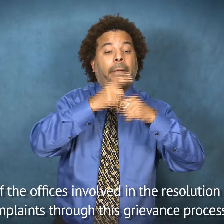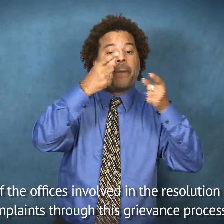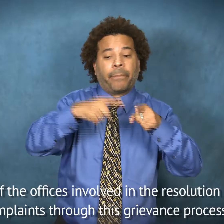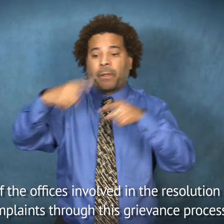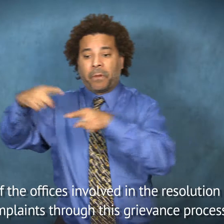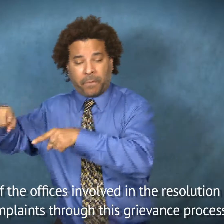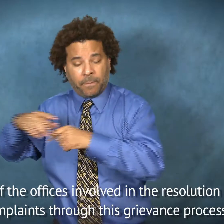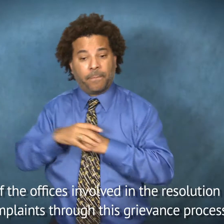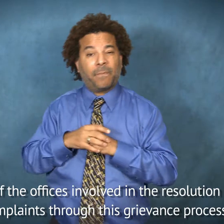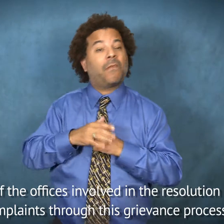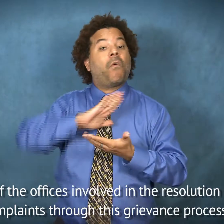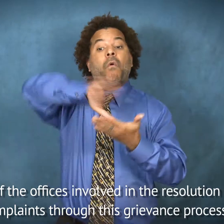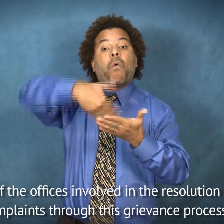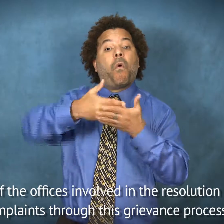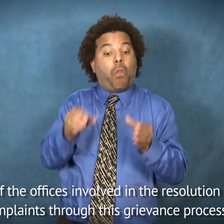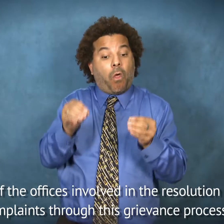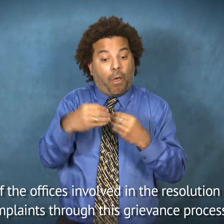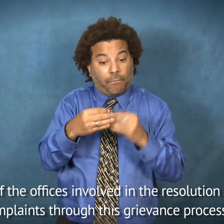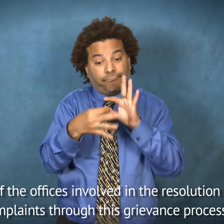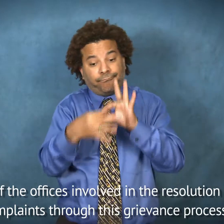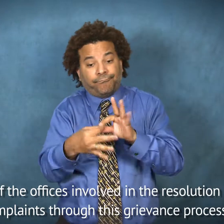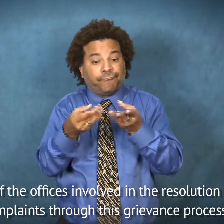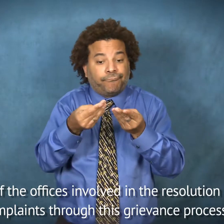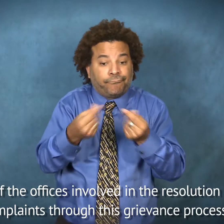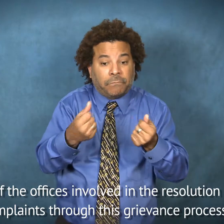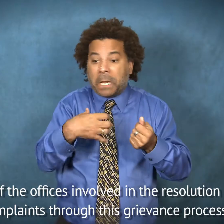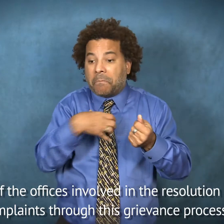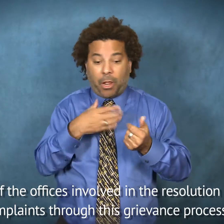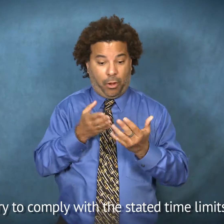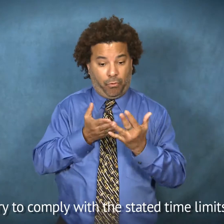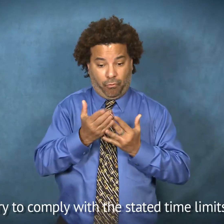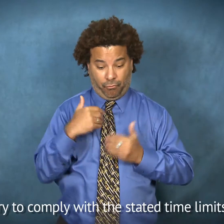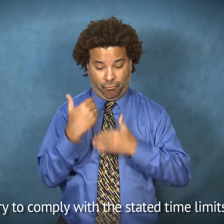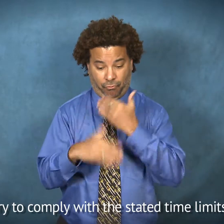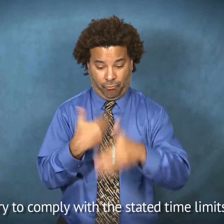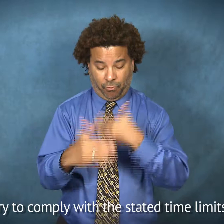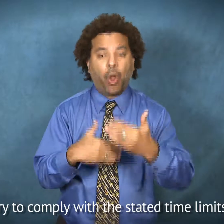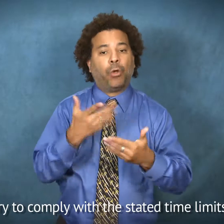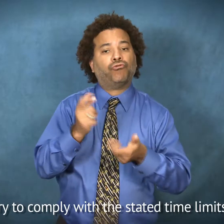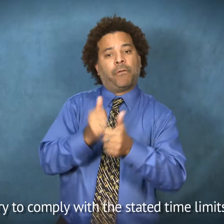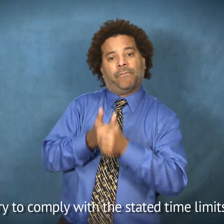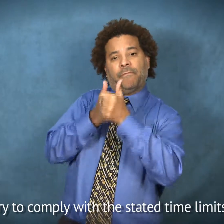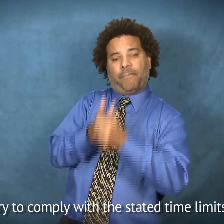All of the offices involved in the resolution of complaints through this grievance process will try to comply with the stated time